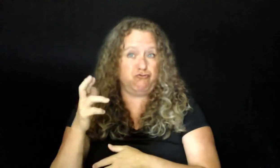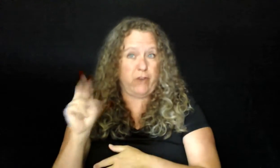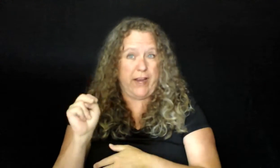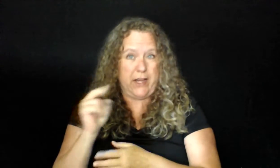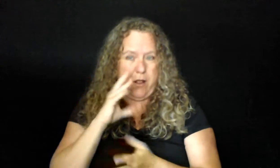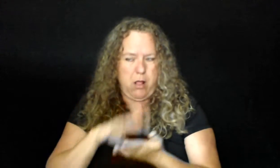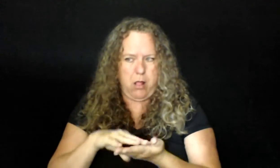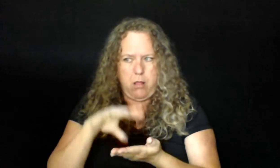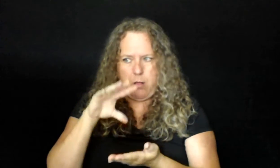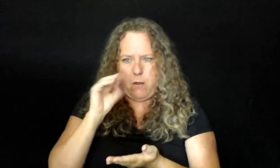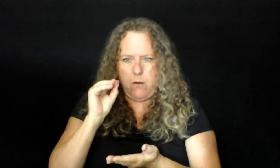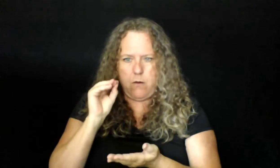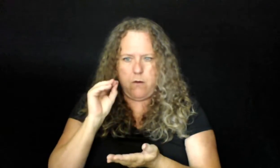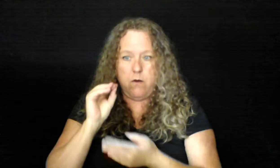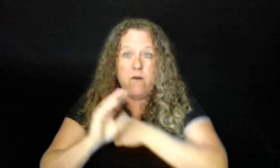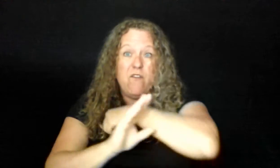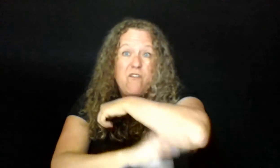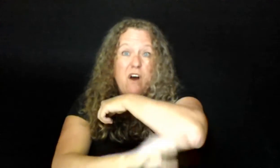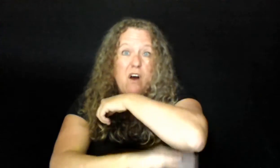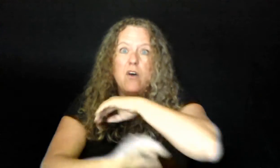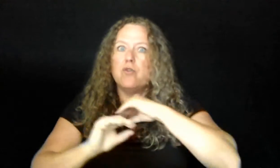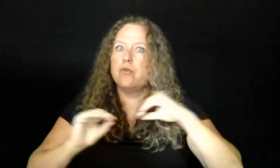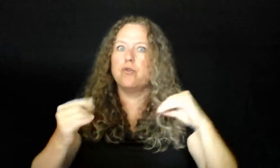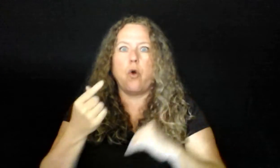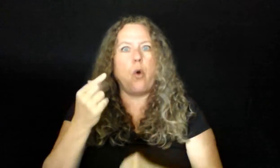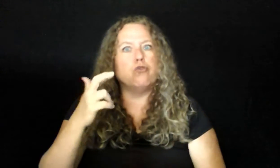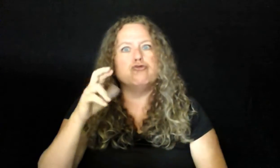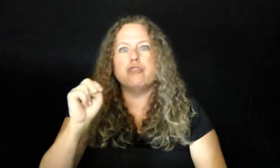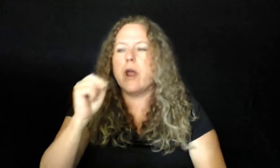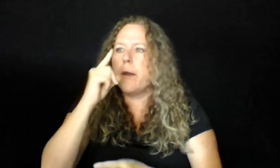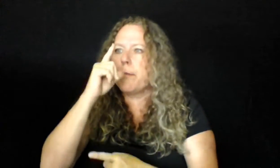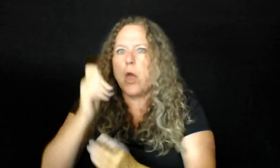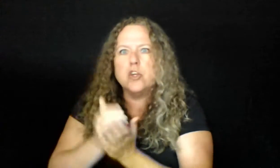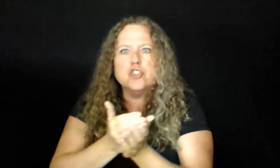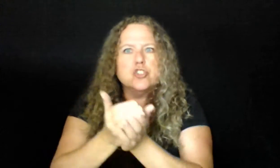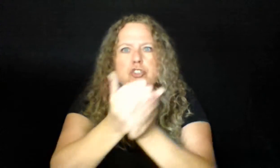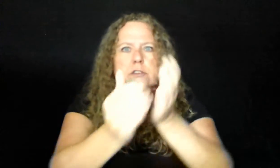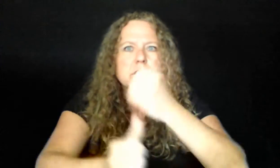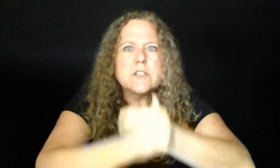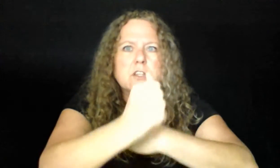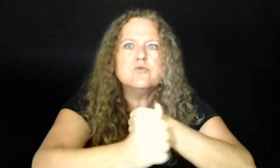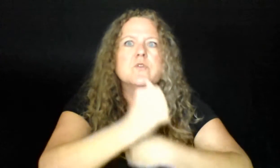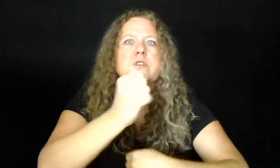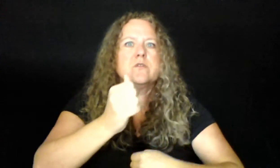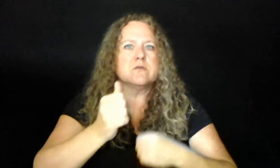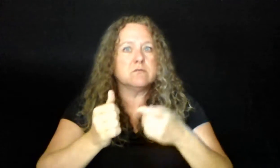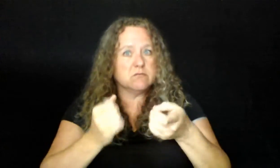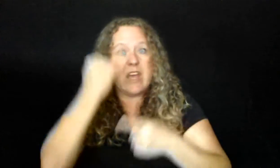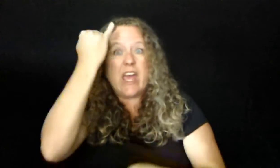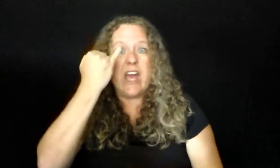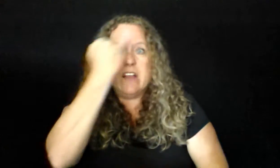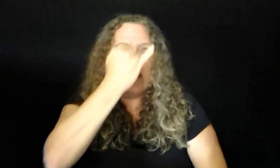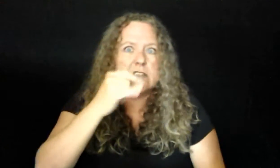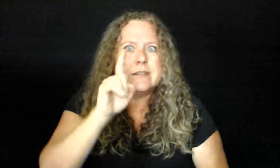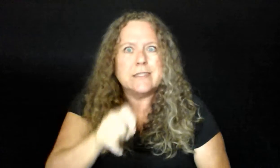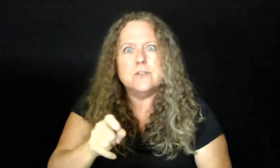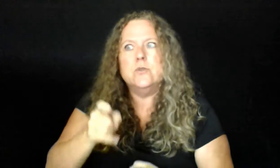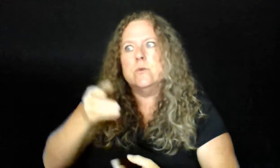only grain they have is the grain they grow in Italy, and that's not enough. It's an urban culture. It needs to import food from other countries. So when it stops being imported,